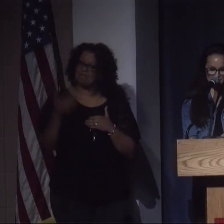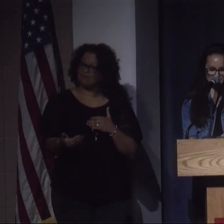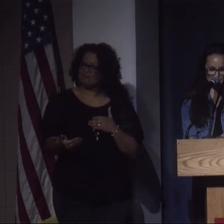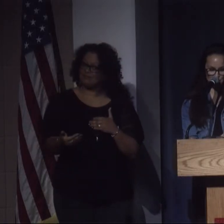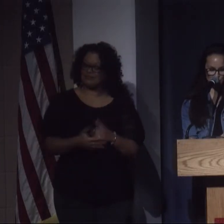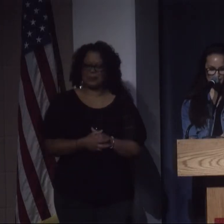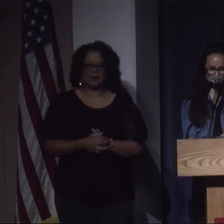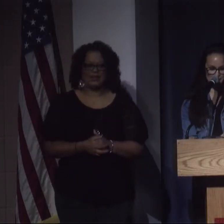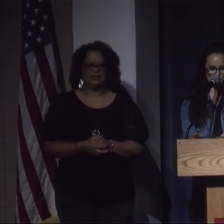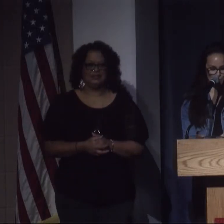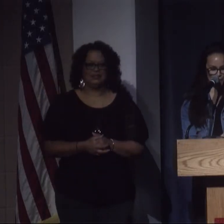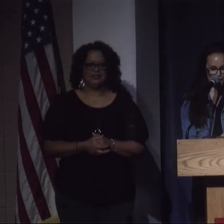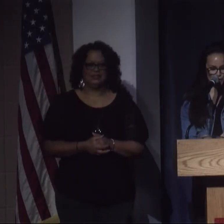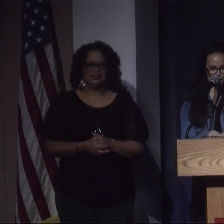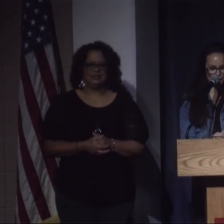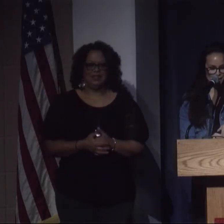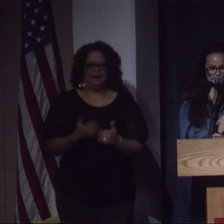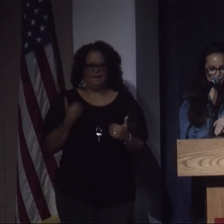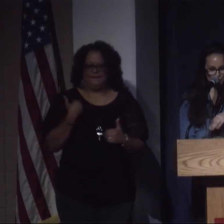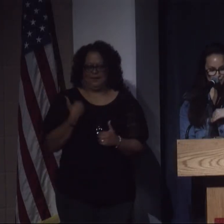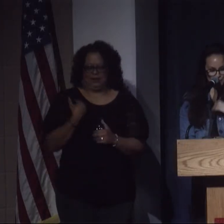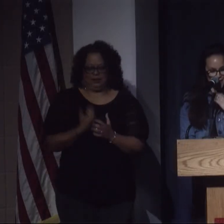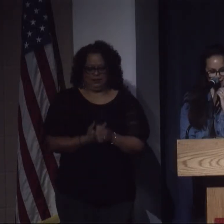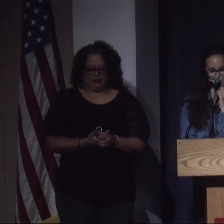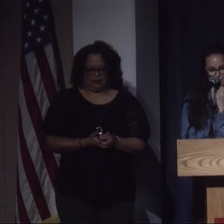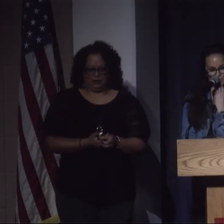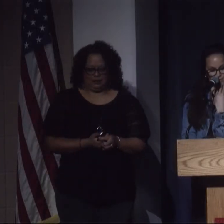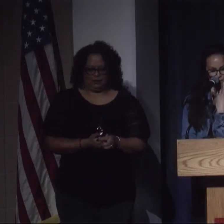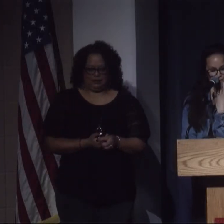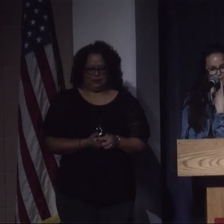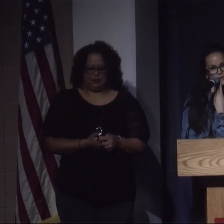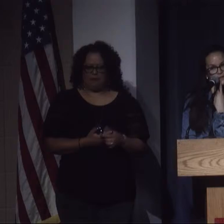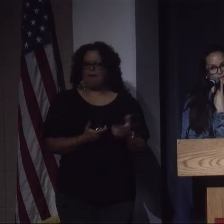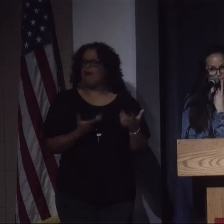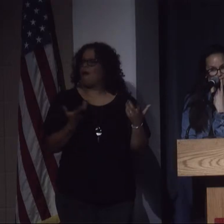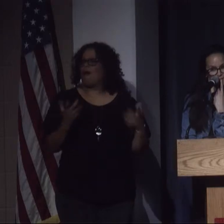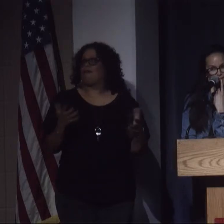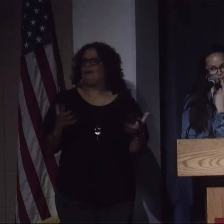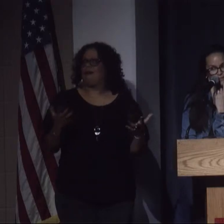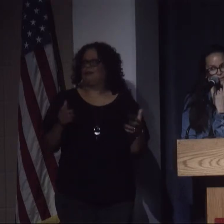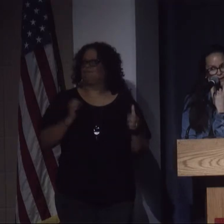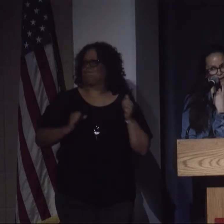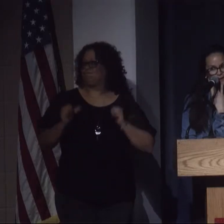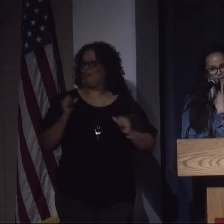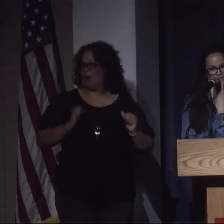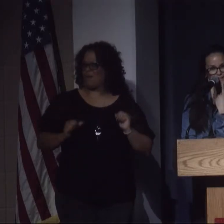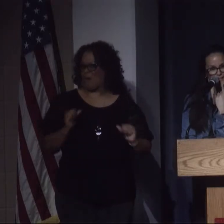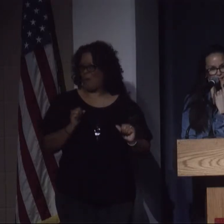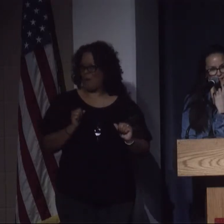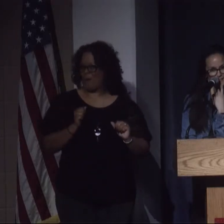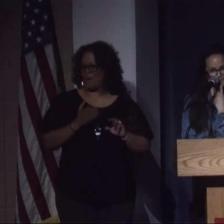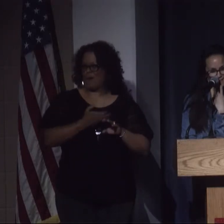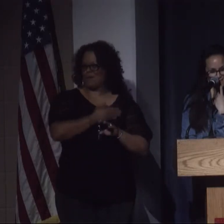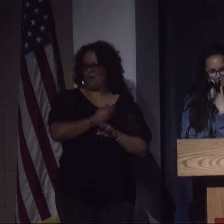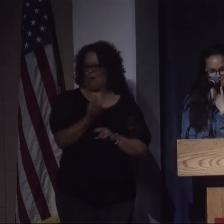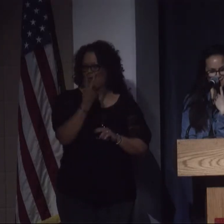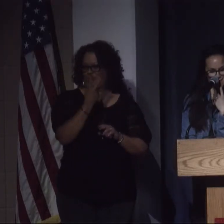up, we have someone who has already performed in a duet. Any